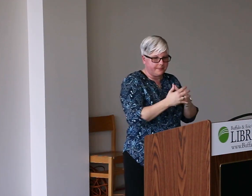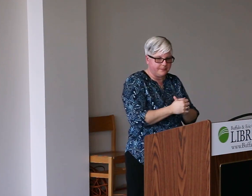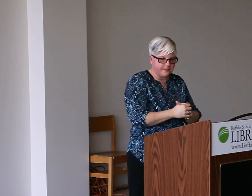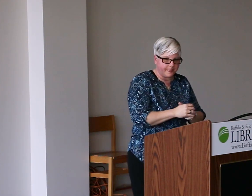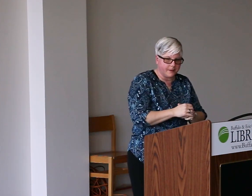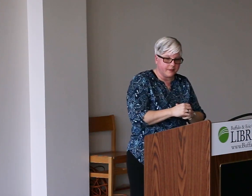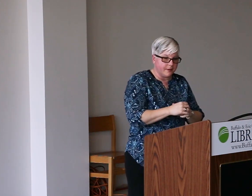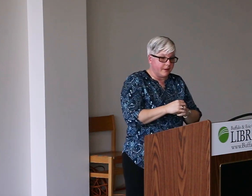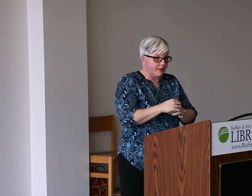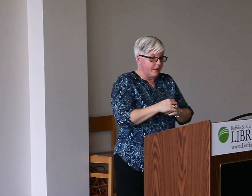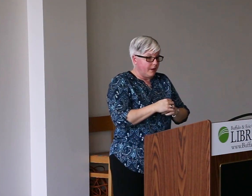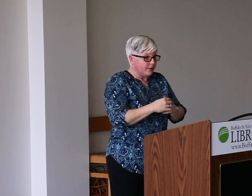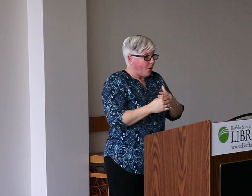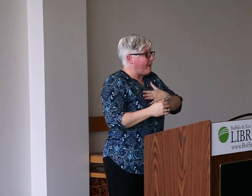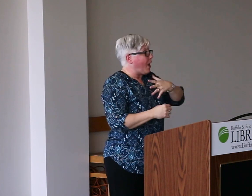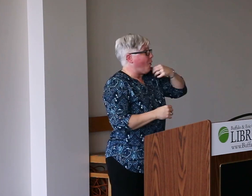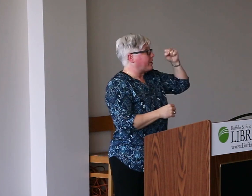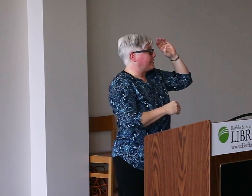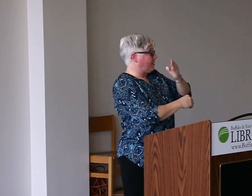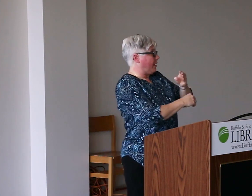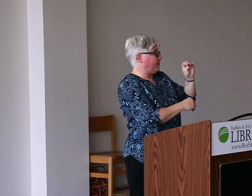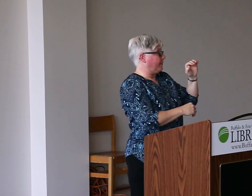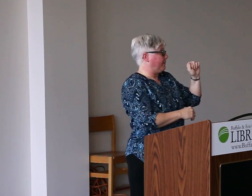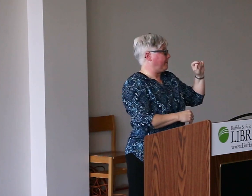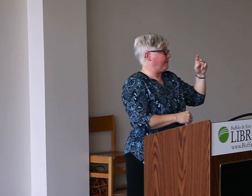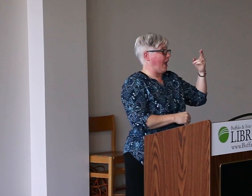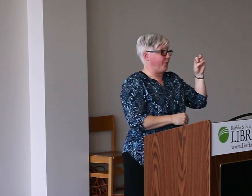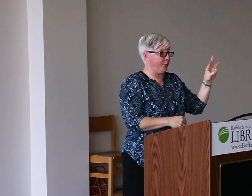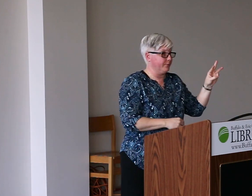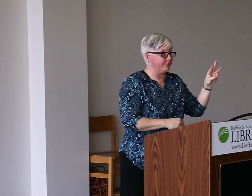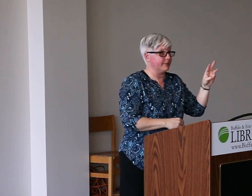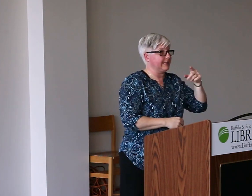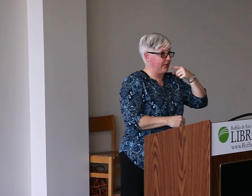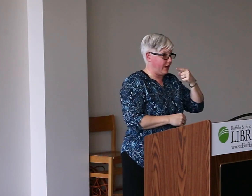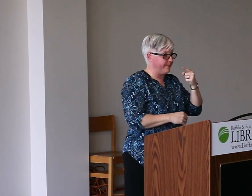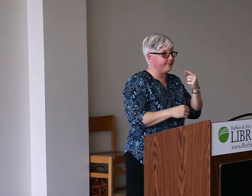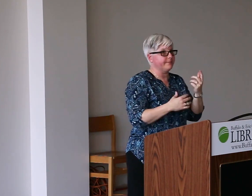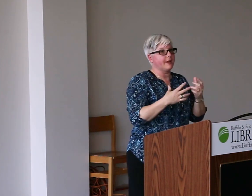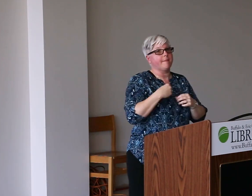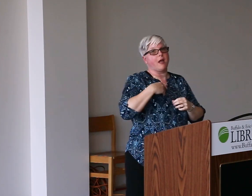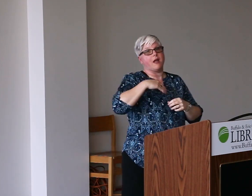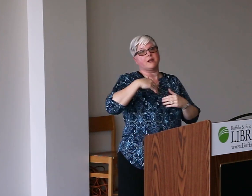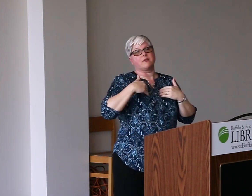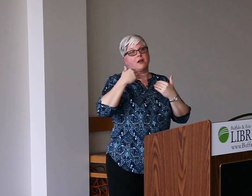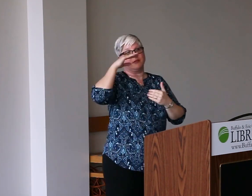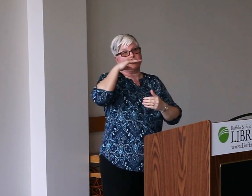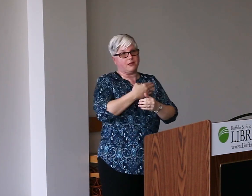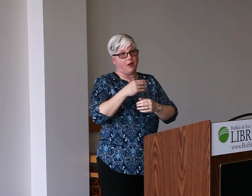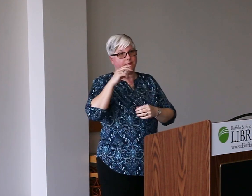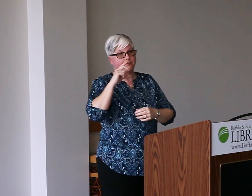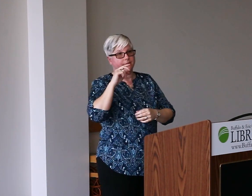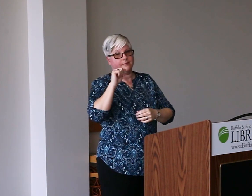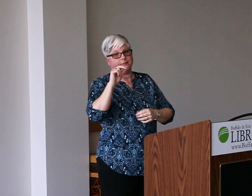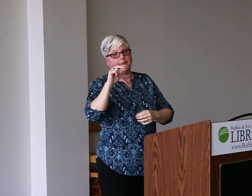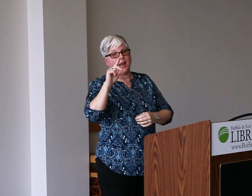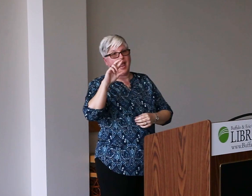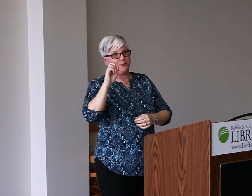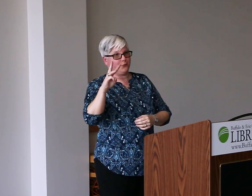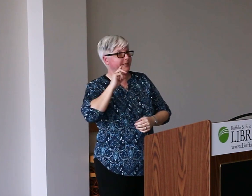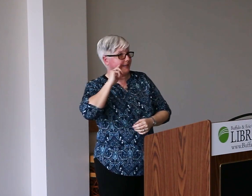It depends. My oldest son, Matthew, is hearing. My youngest son,